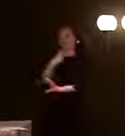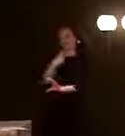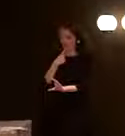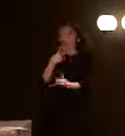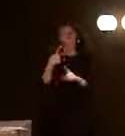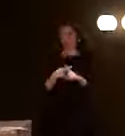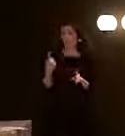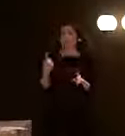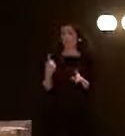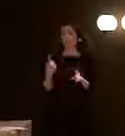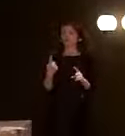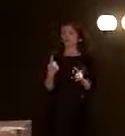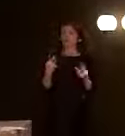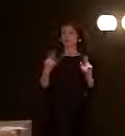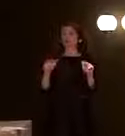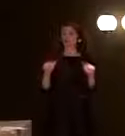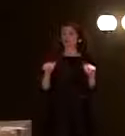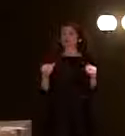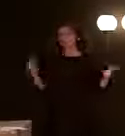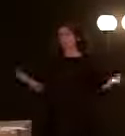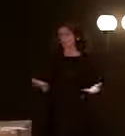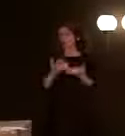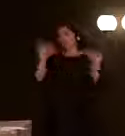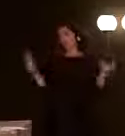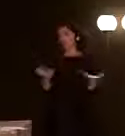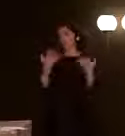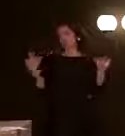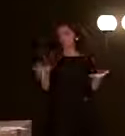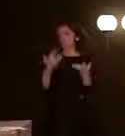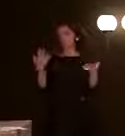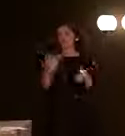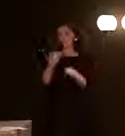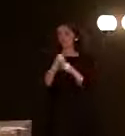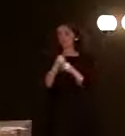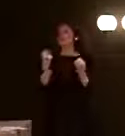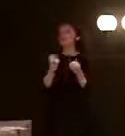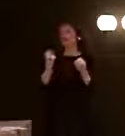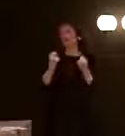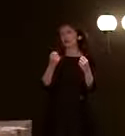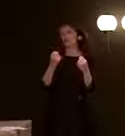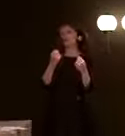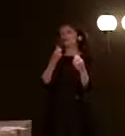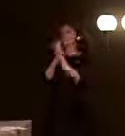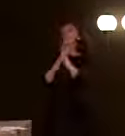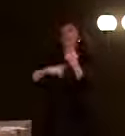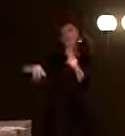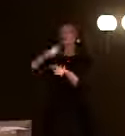paintings and discuss how night or day, sunrise in this case, are represented, and then go beyond, talk